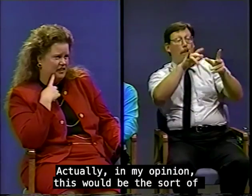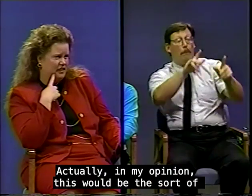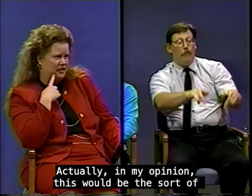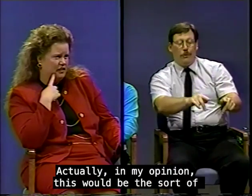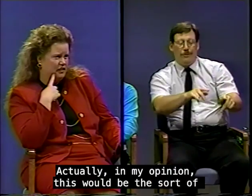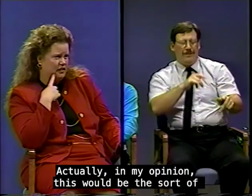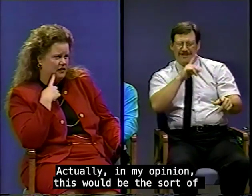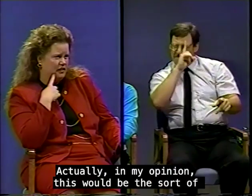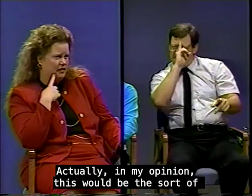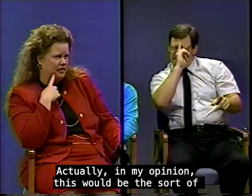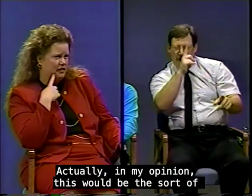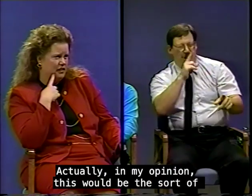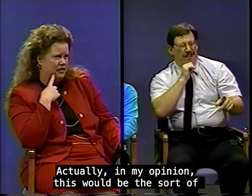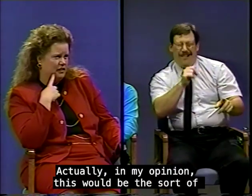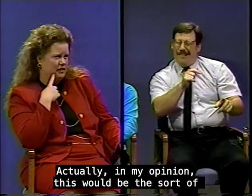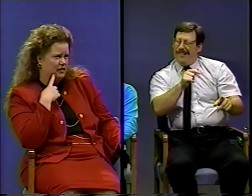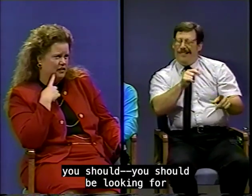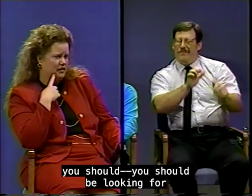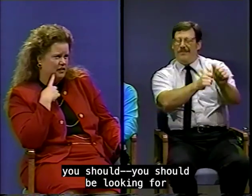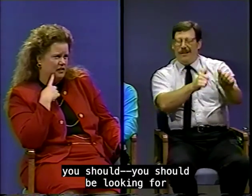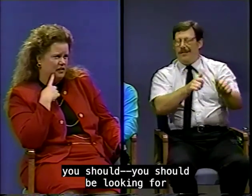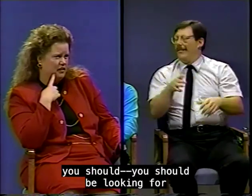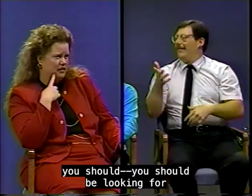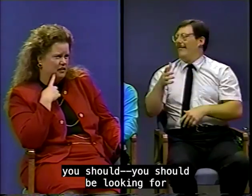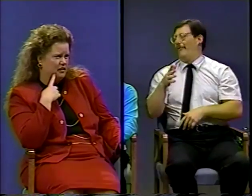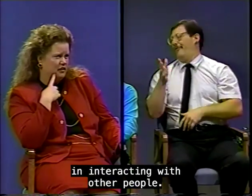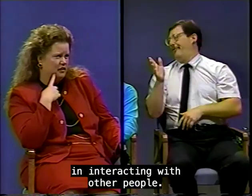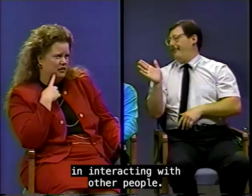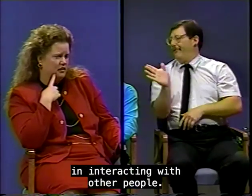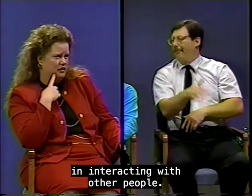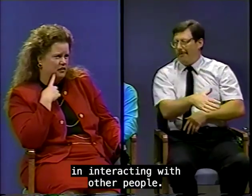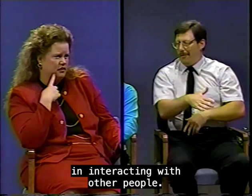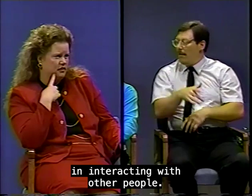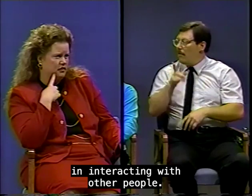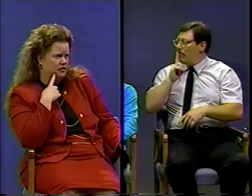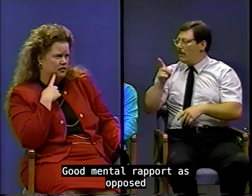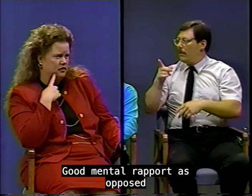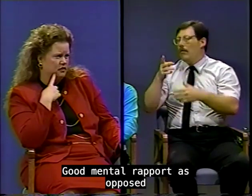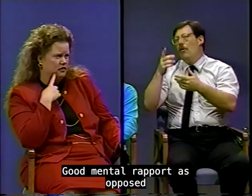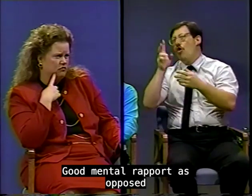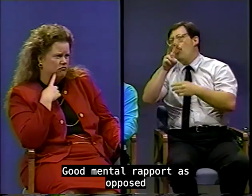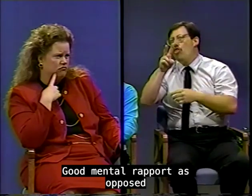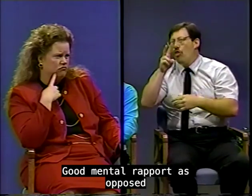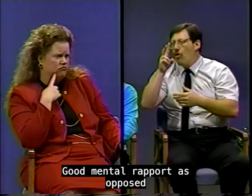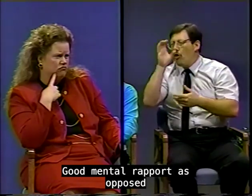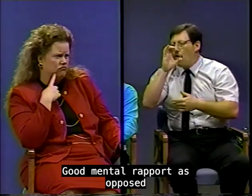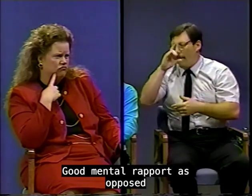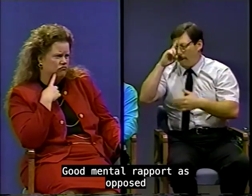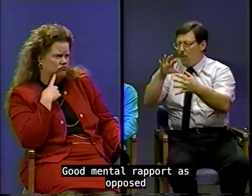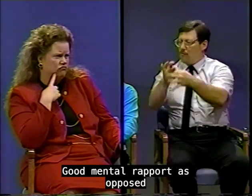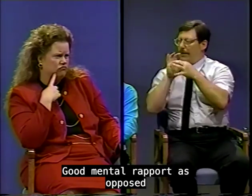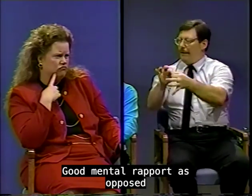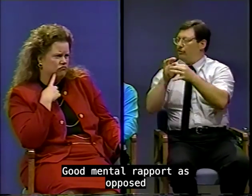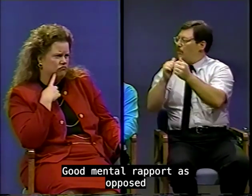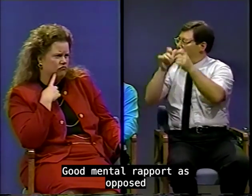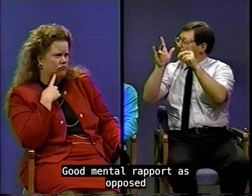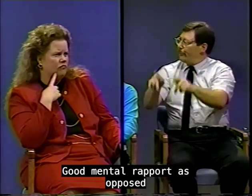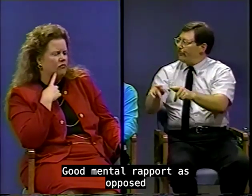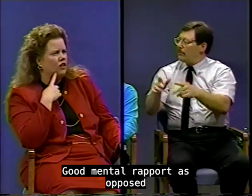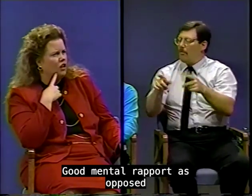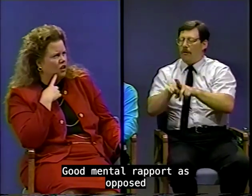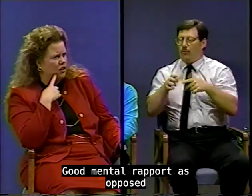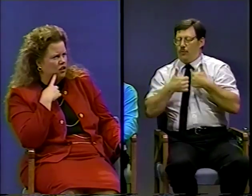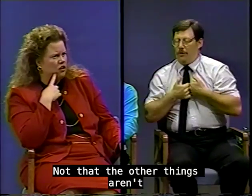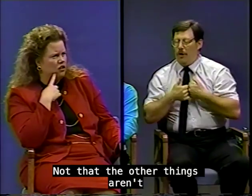mentally. Actually, in my opinion, this would be the sort of thing you should be looking for in interacting with other people. Good mental rapport as opposed to